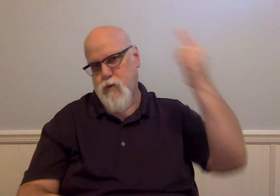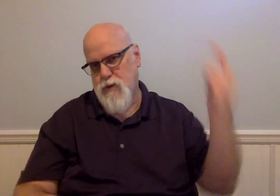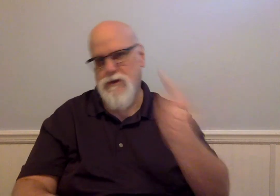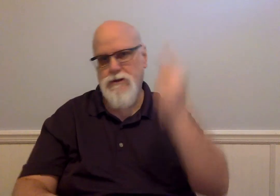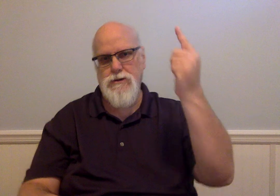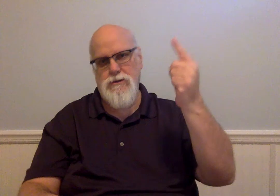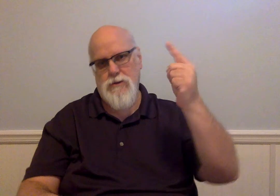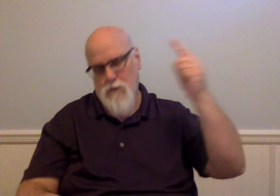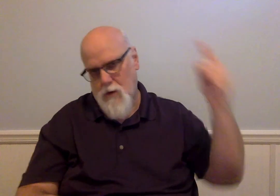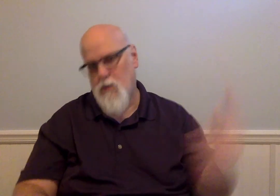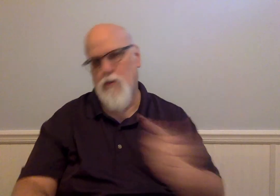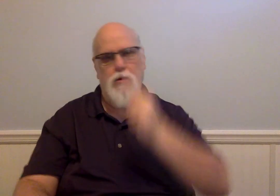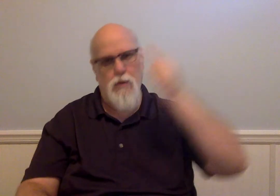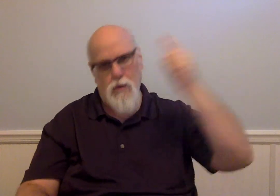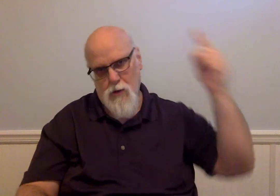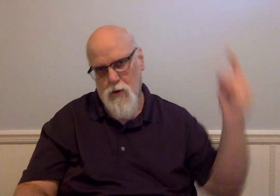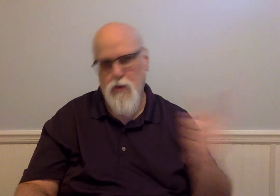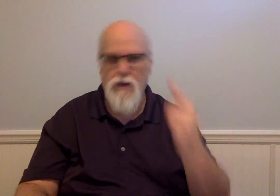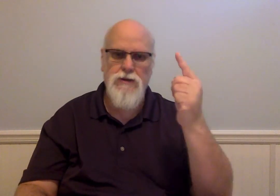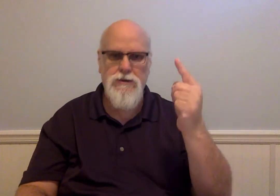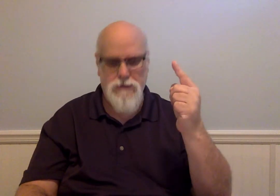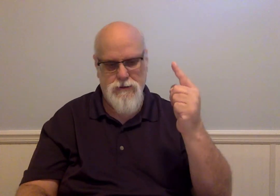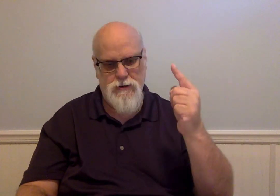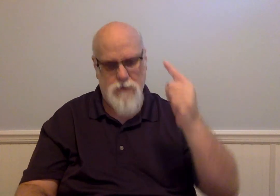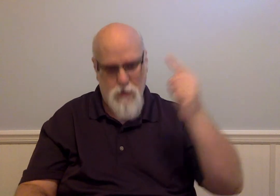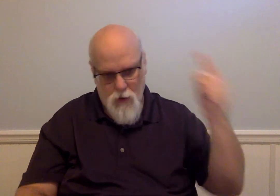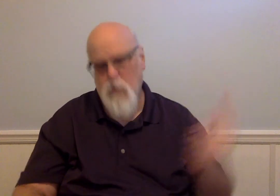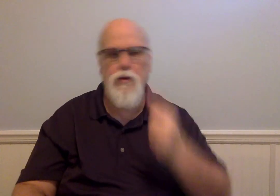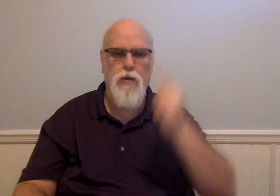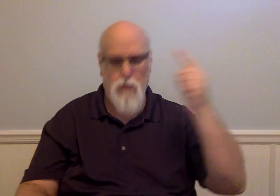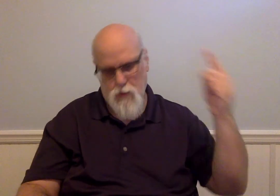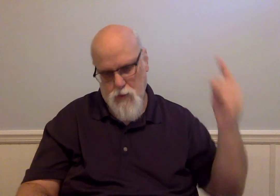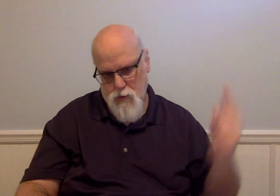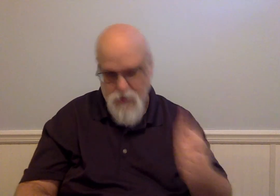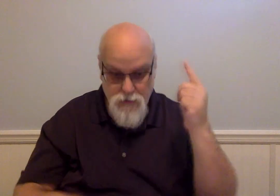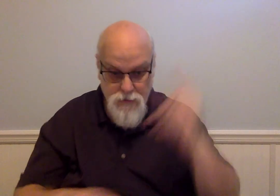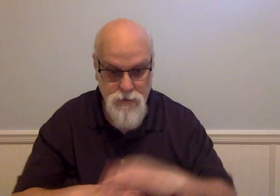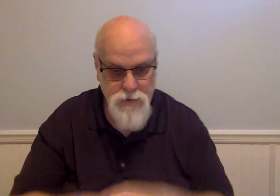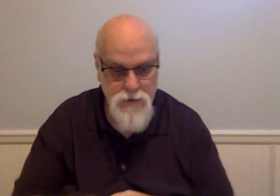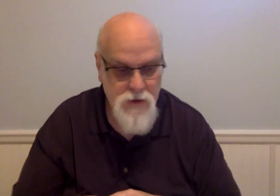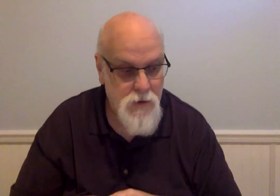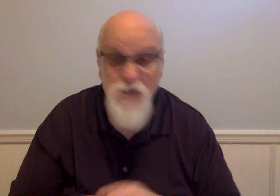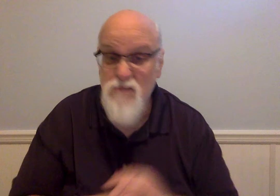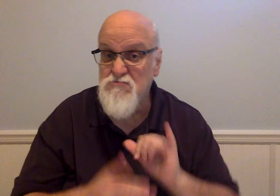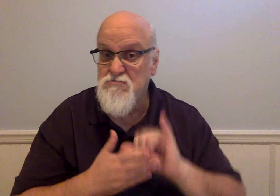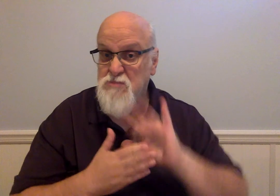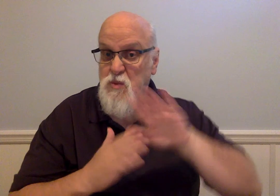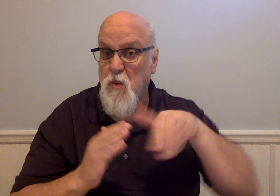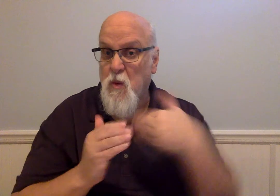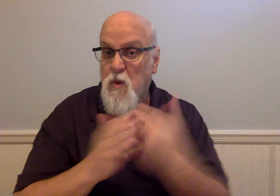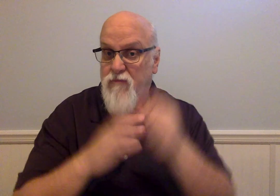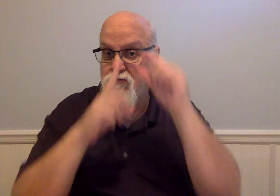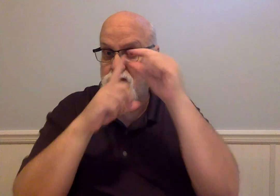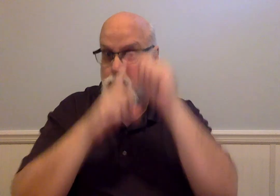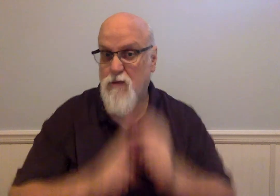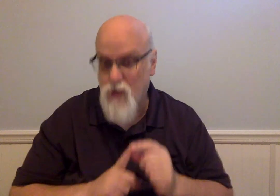Always, it circles around. Always, always, always. Circles around. Okay, so that is it